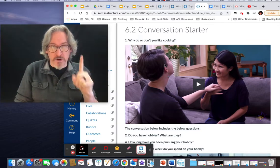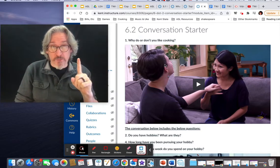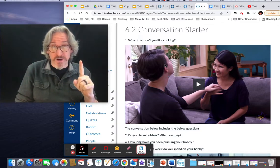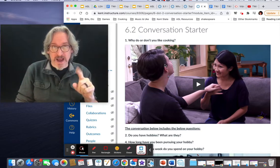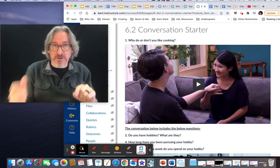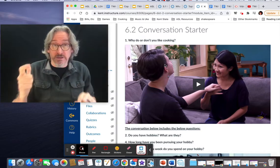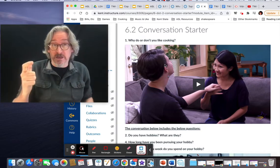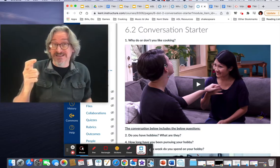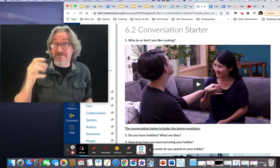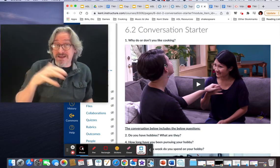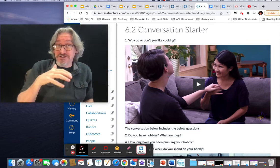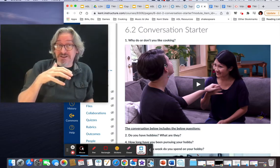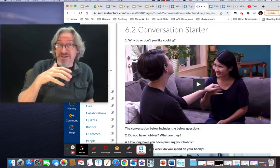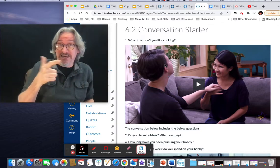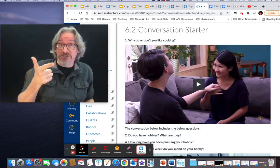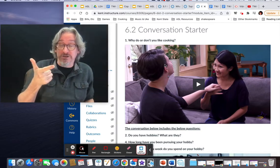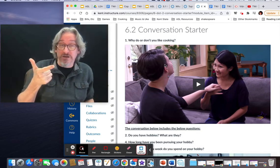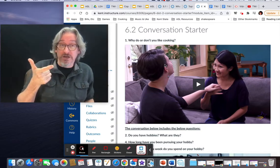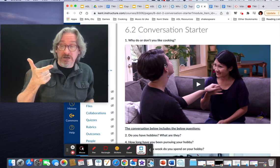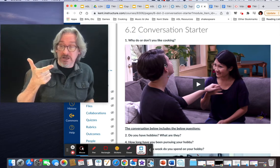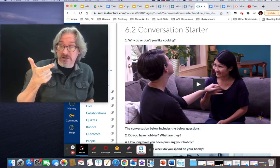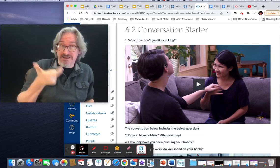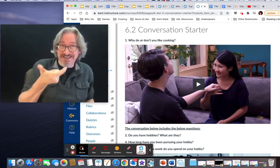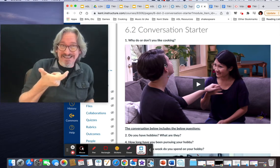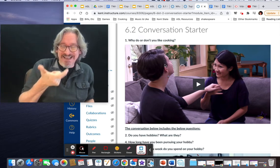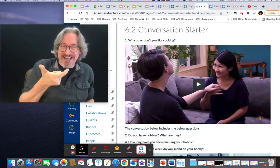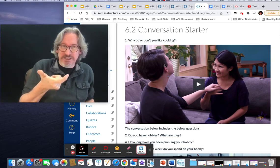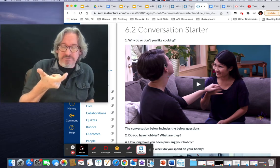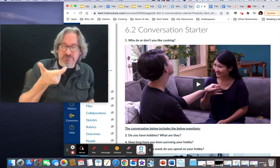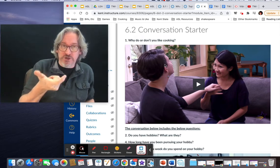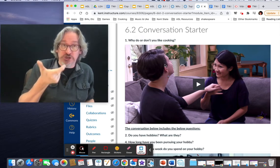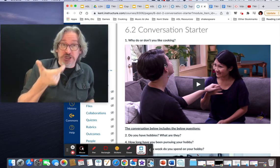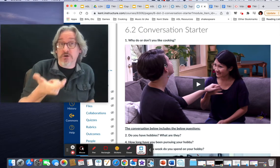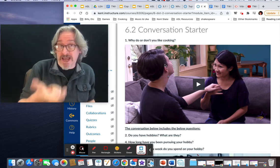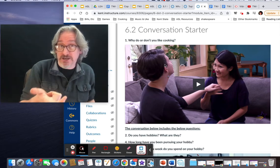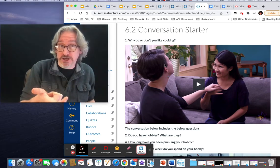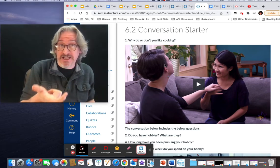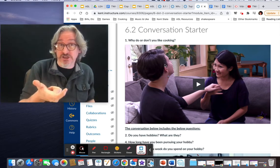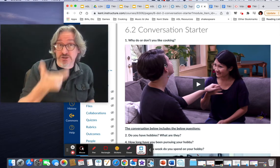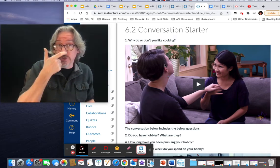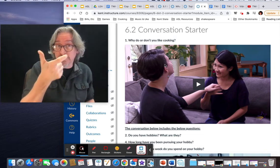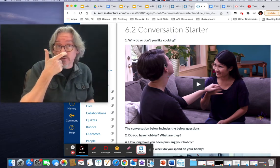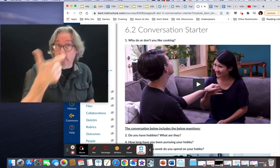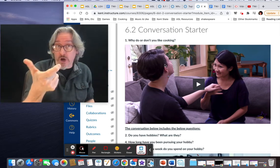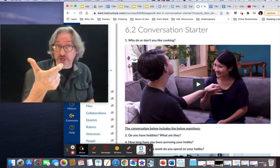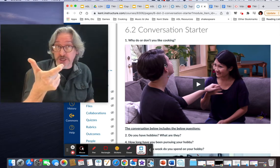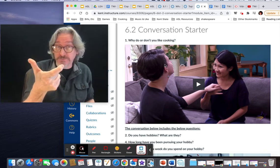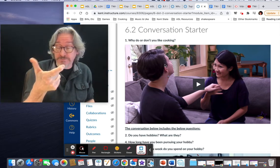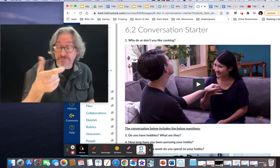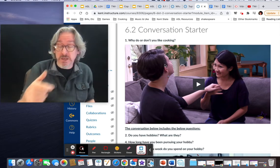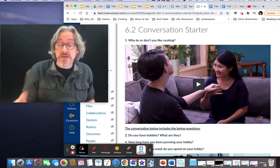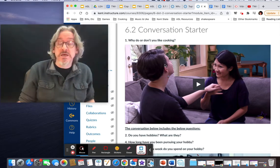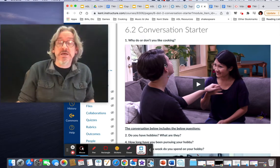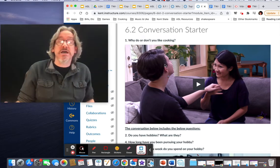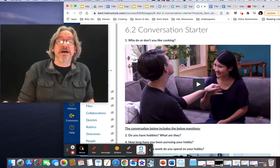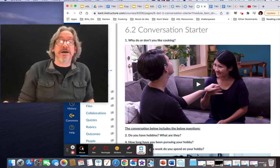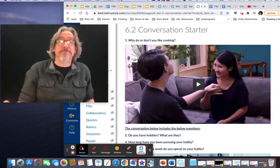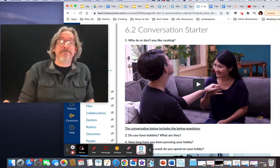I want to point out, as I mentioned in the lecture, this is the handshake for geocaching. It's also used for watching.